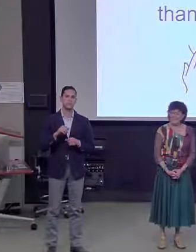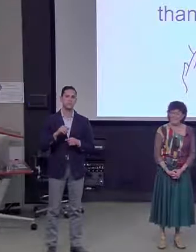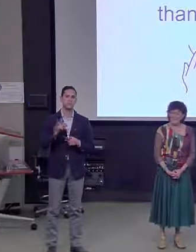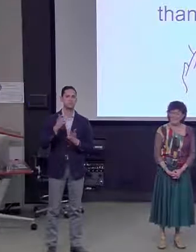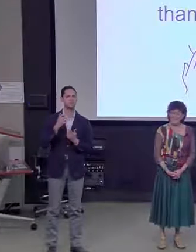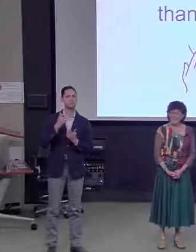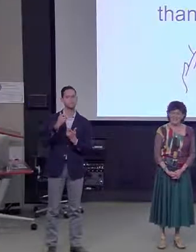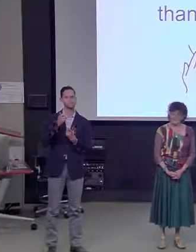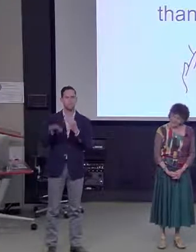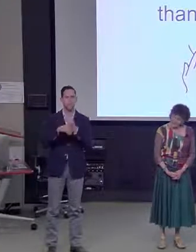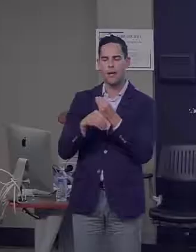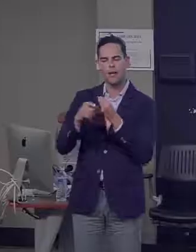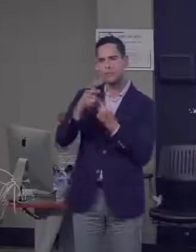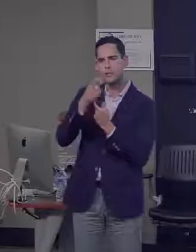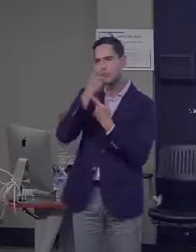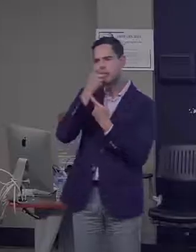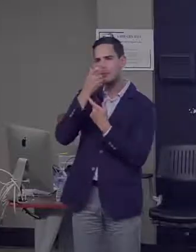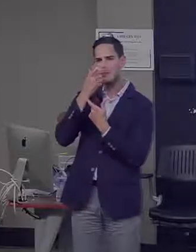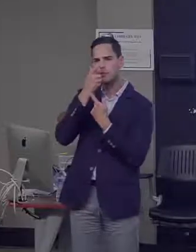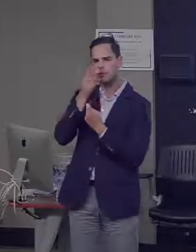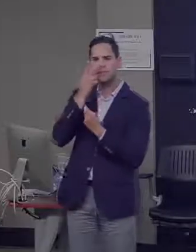research